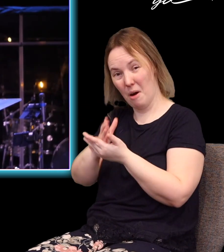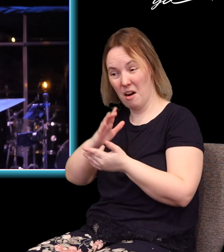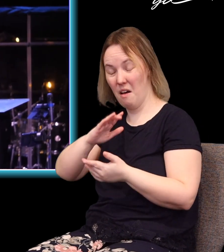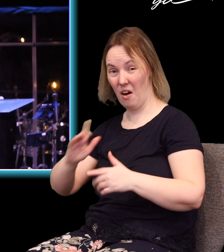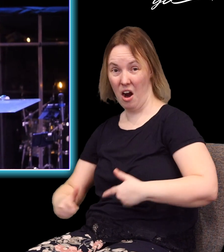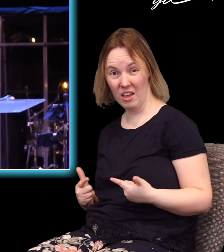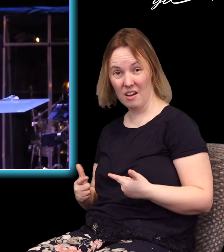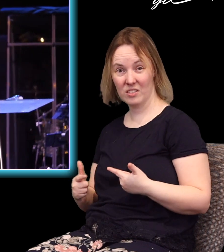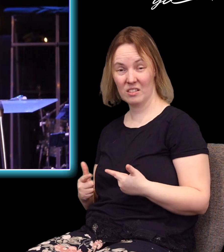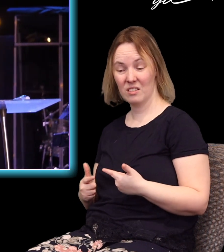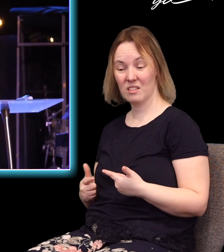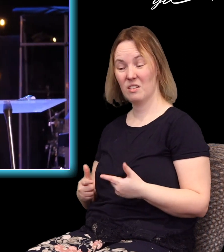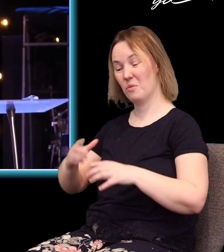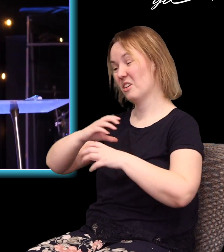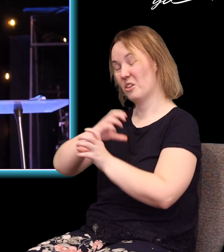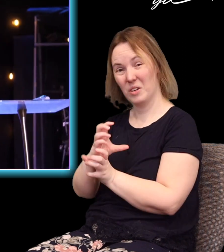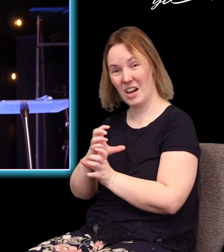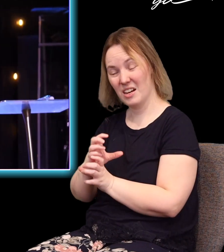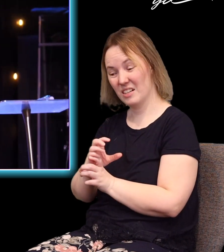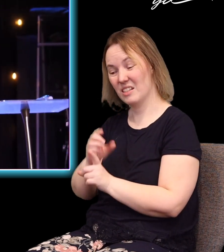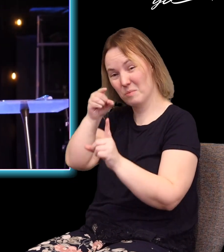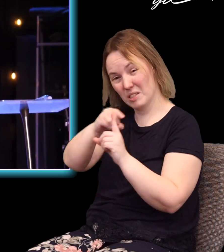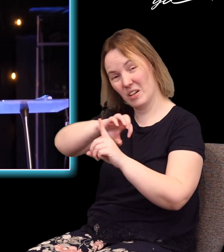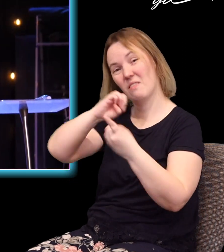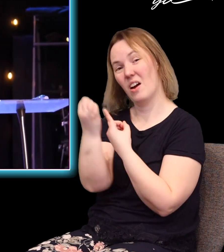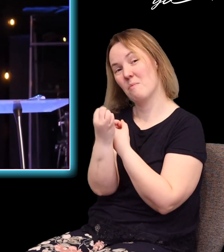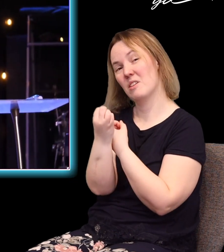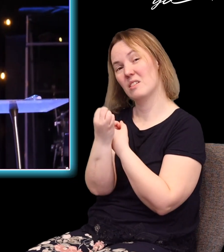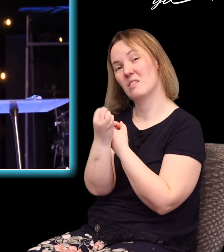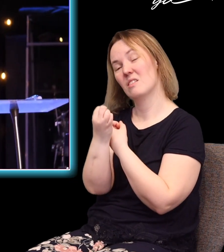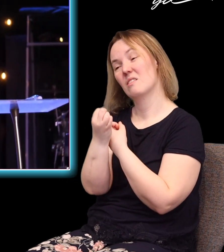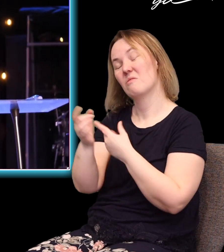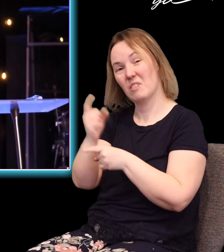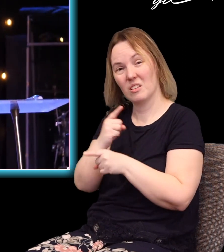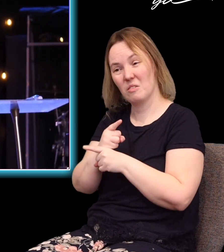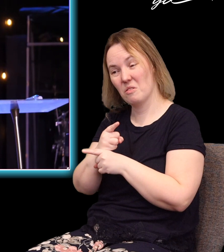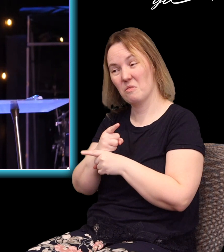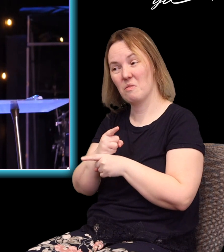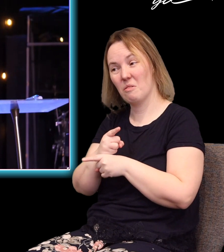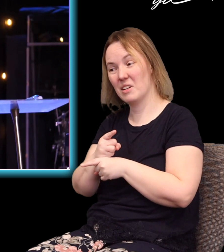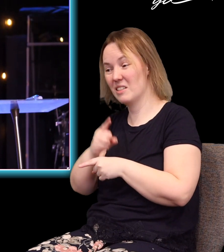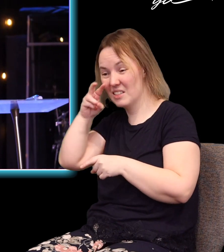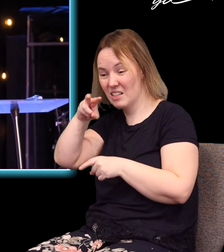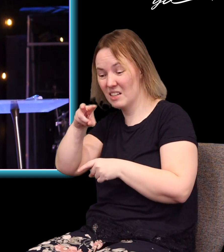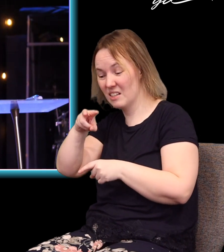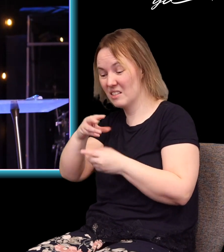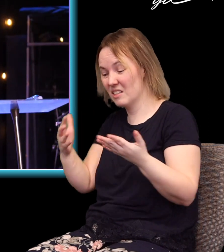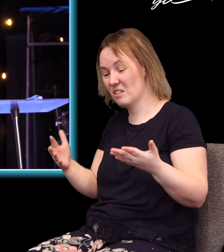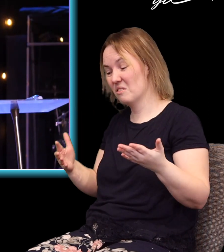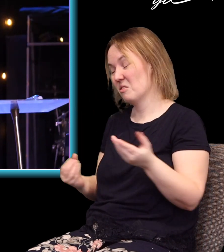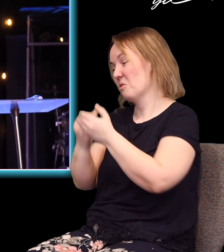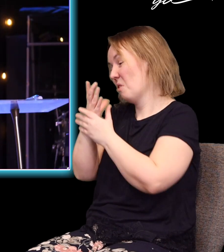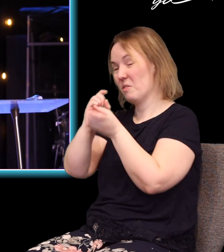our lives if we're going to create a certain environment on a regular basis where we can begin to see things grow and change in our life. Just like